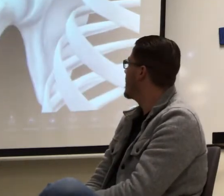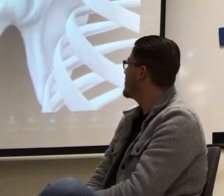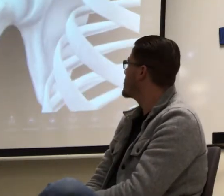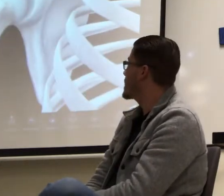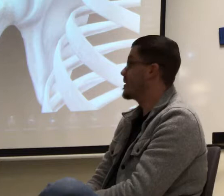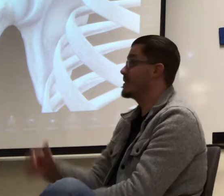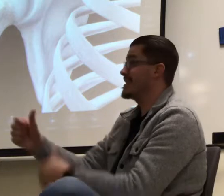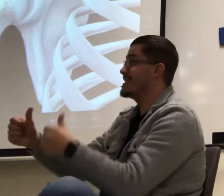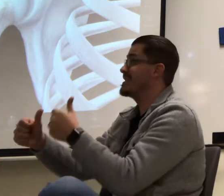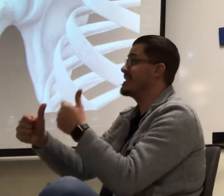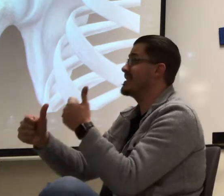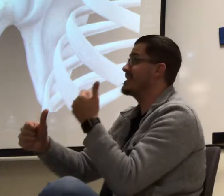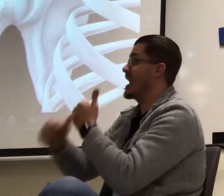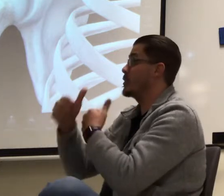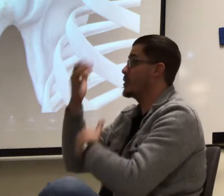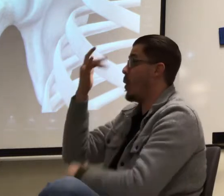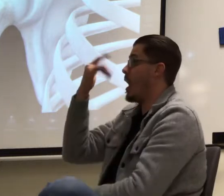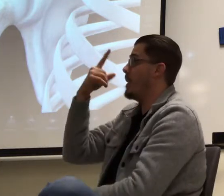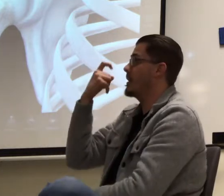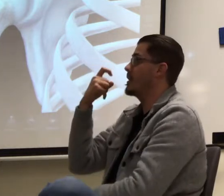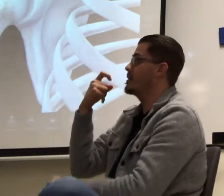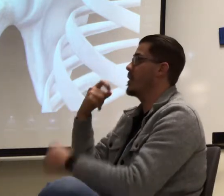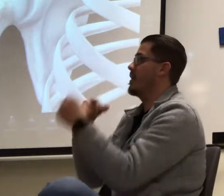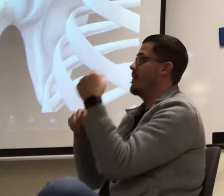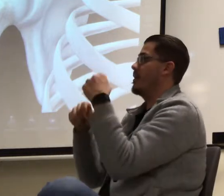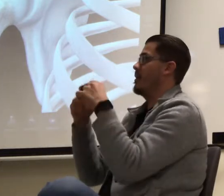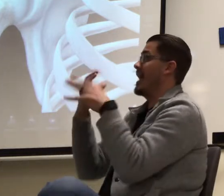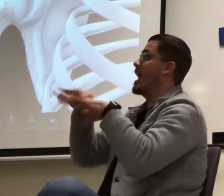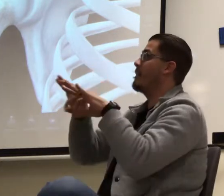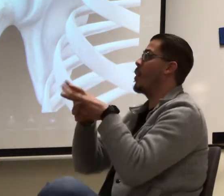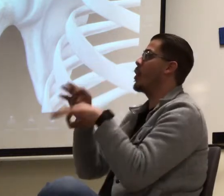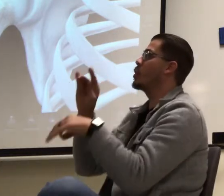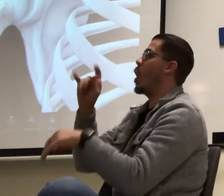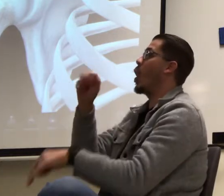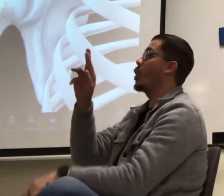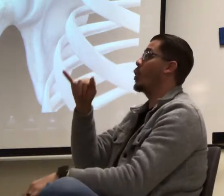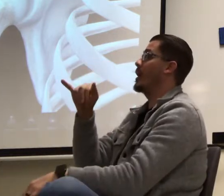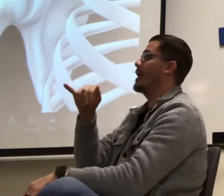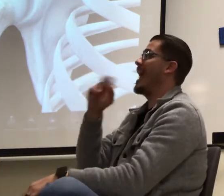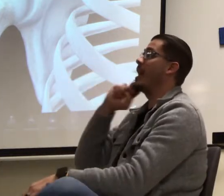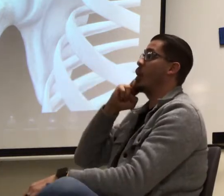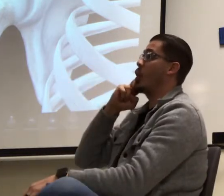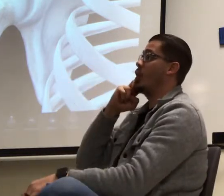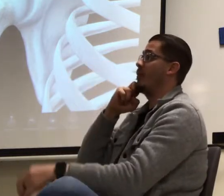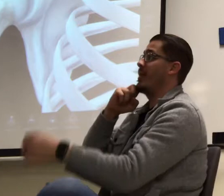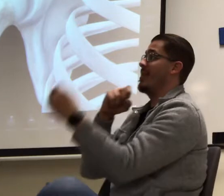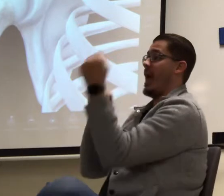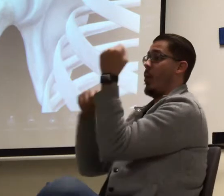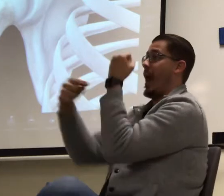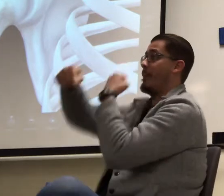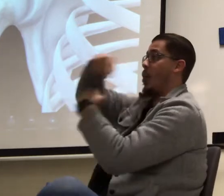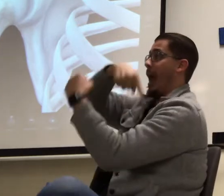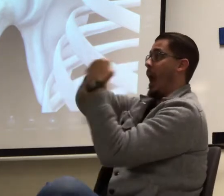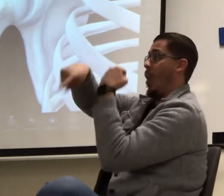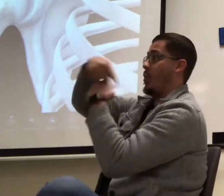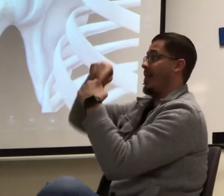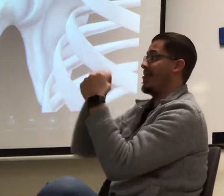And it's dangerous because you have a very important artery and nerve that wrap right around that